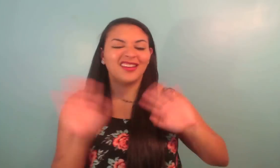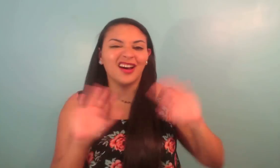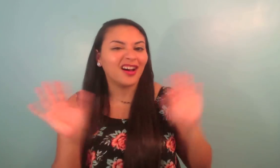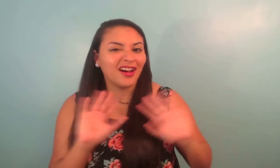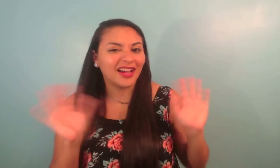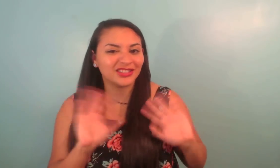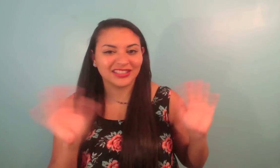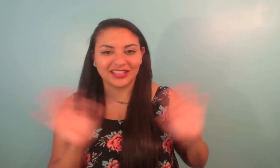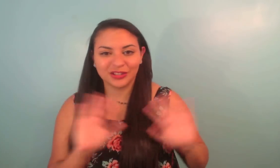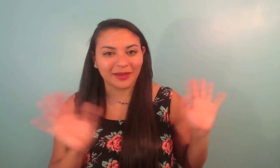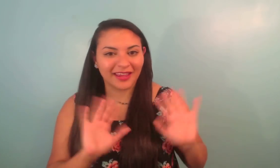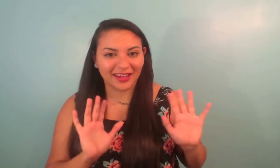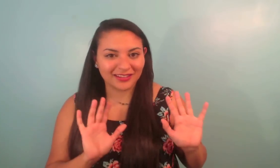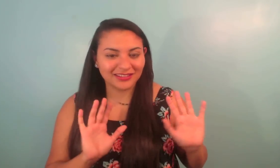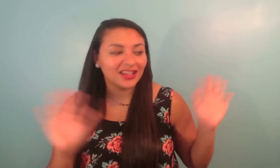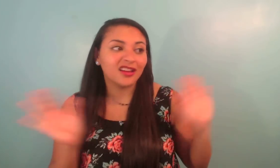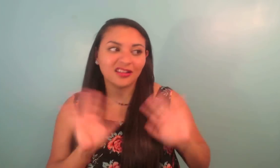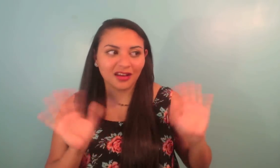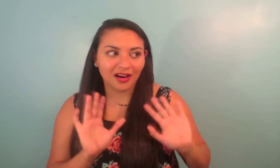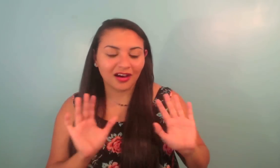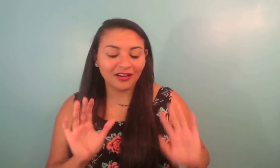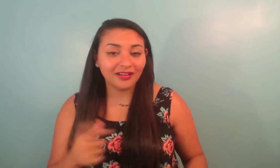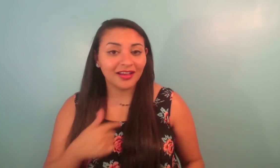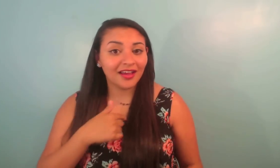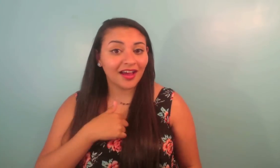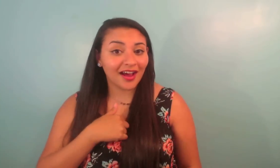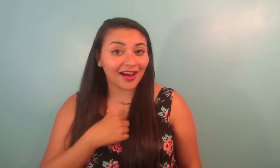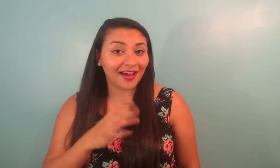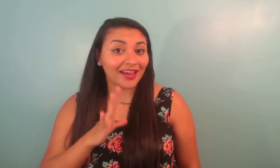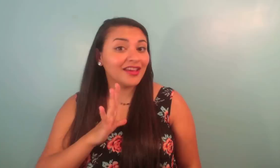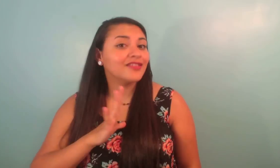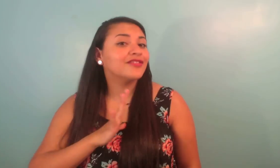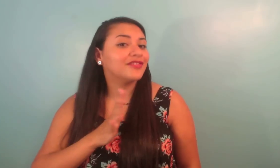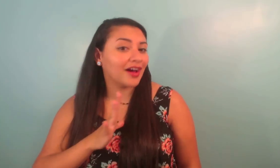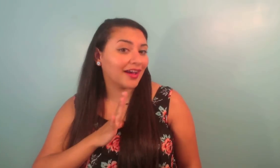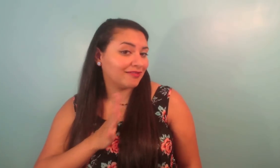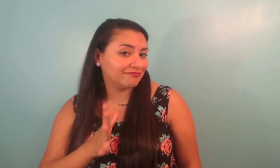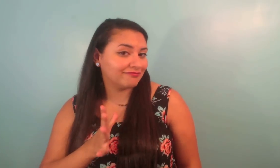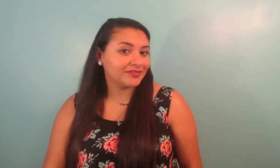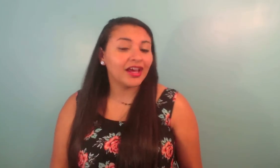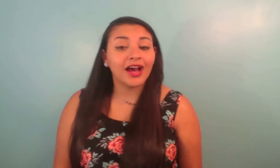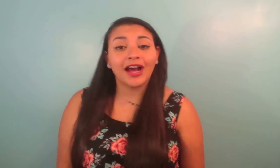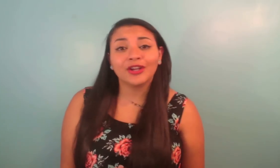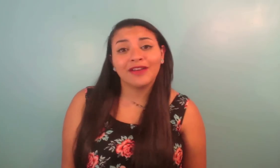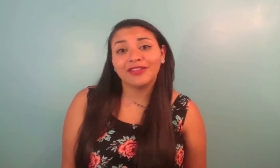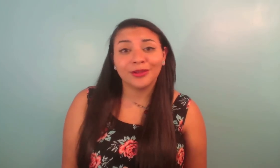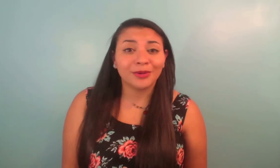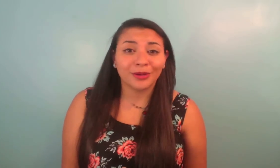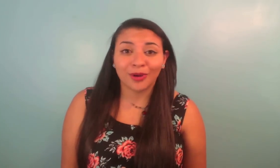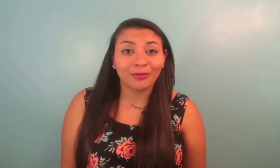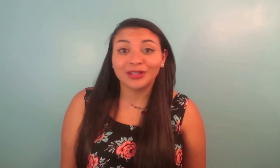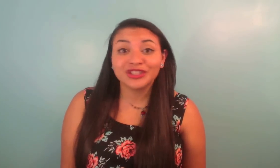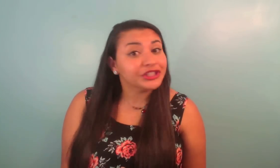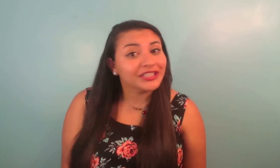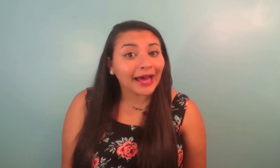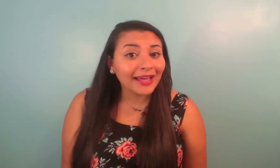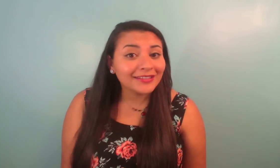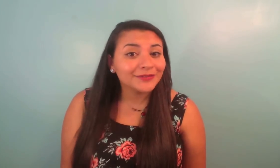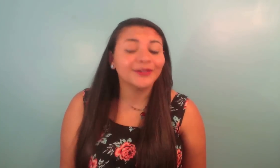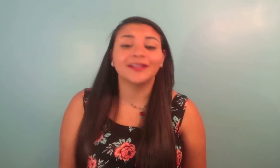nah, I just like shook my hands. Nah, I, fine. I could have another, but I probably should not. For that,